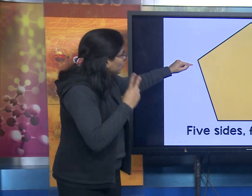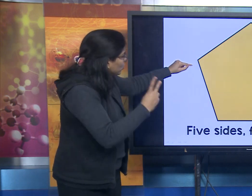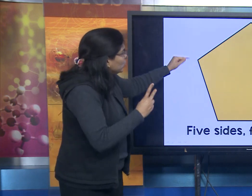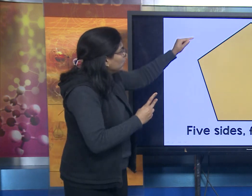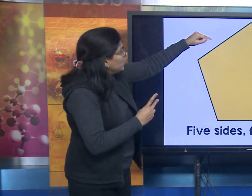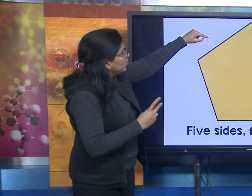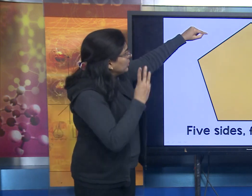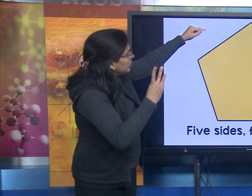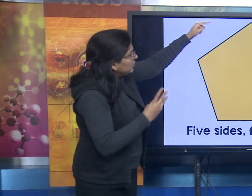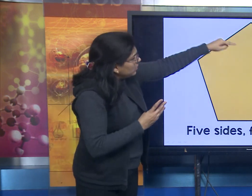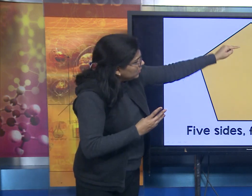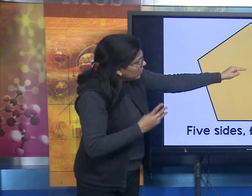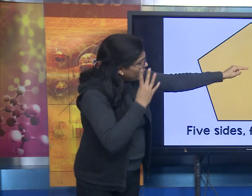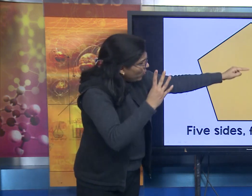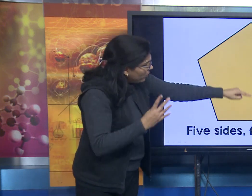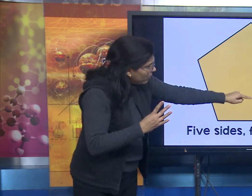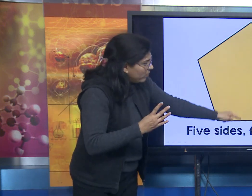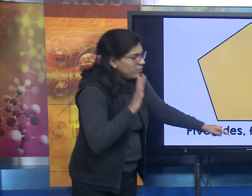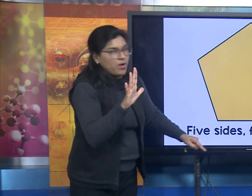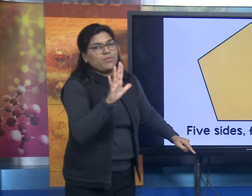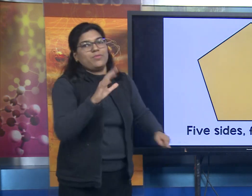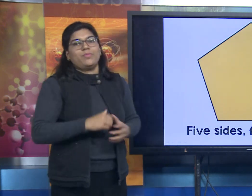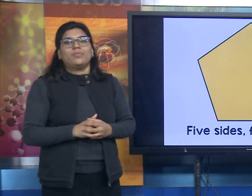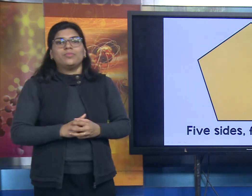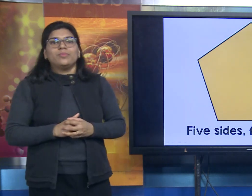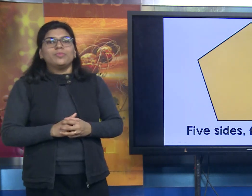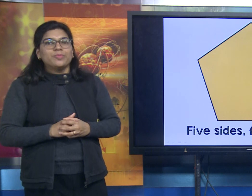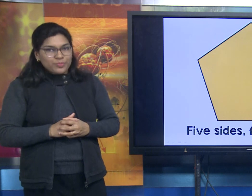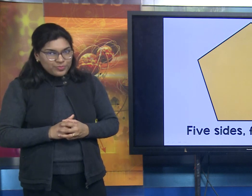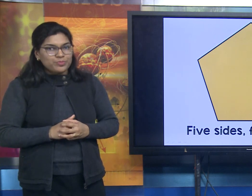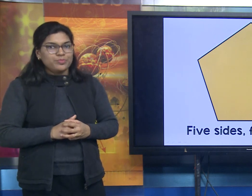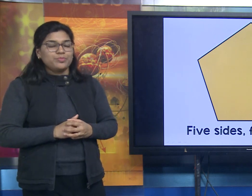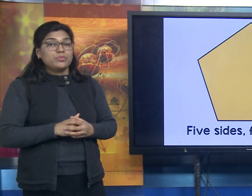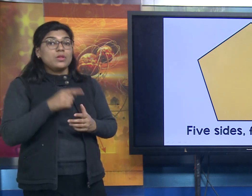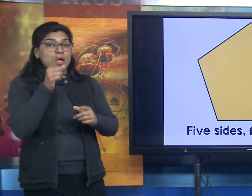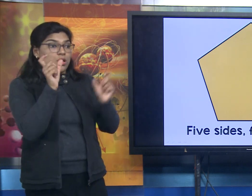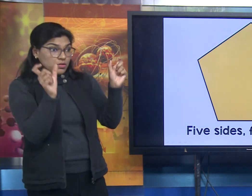is second angle, this is third angle, fourth angle, fifth angle. So